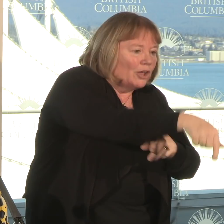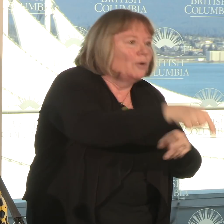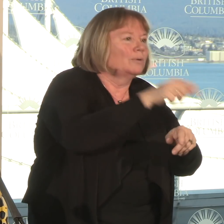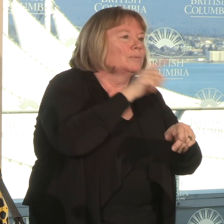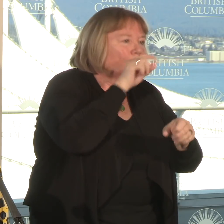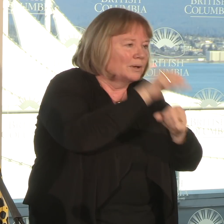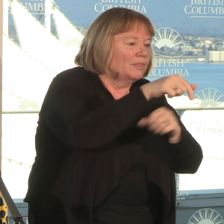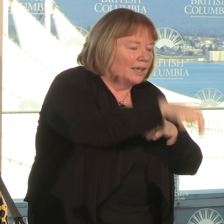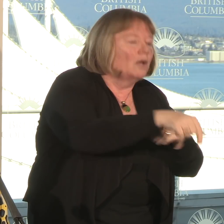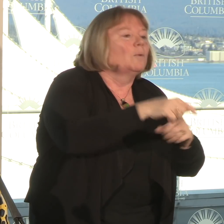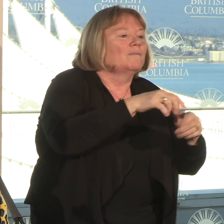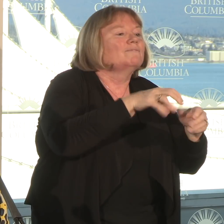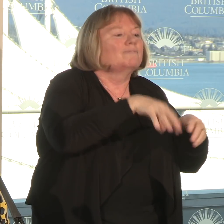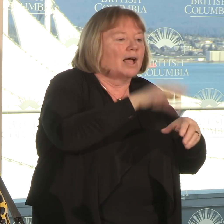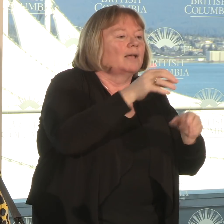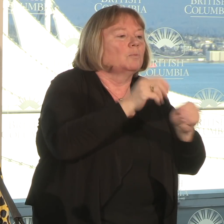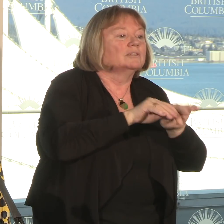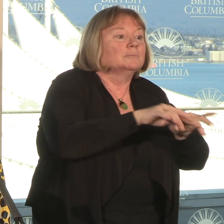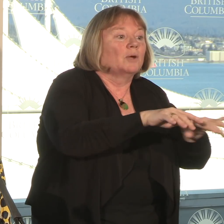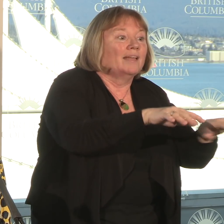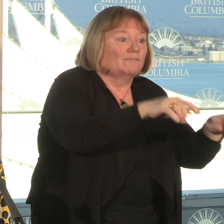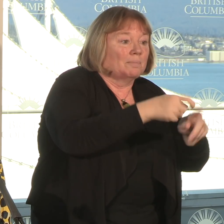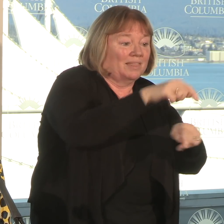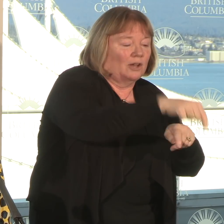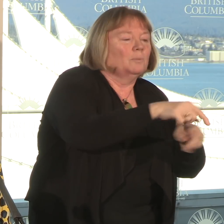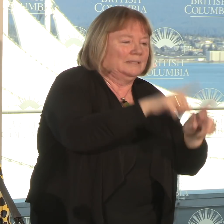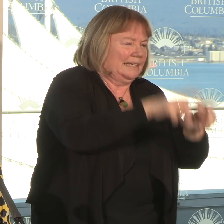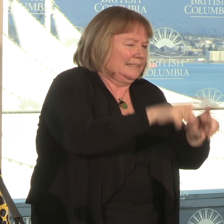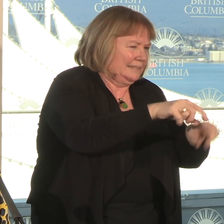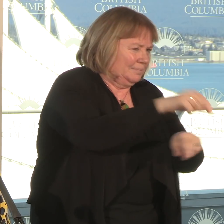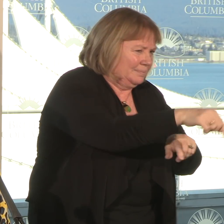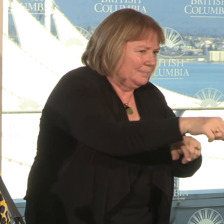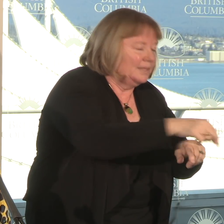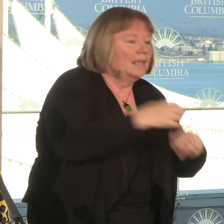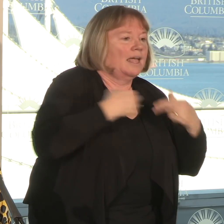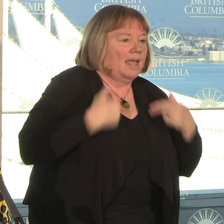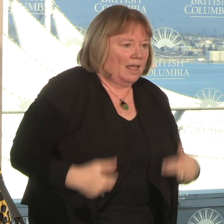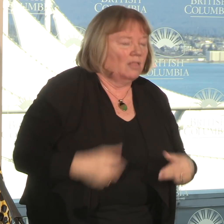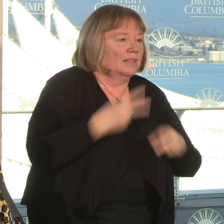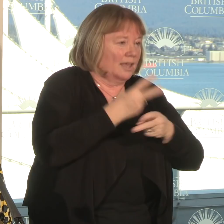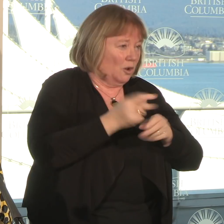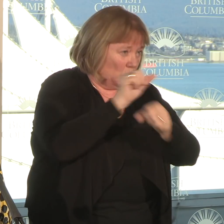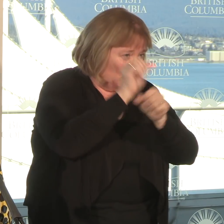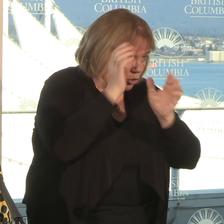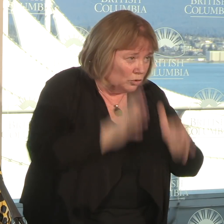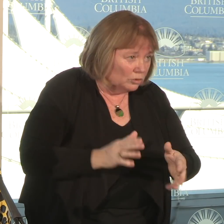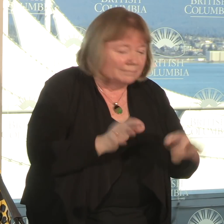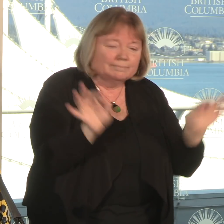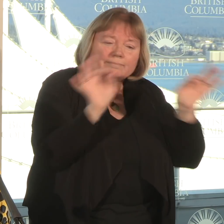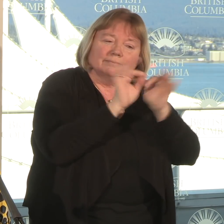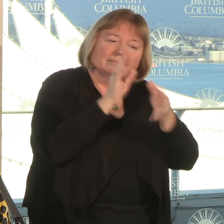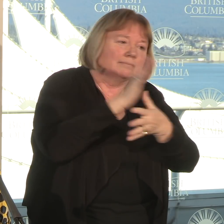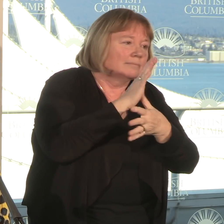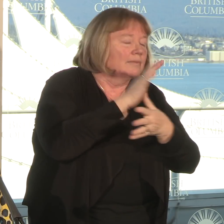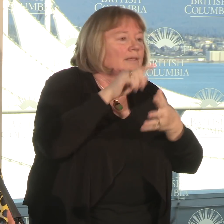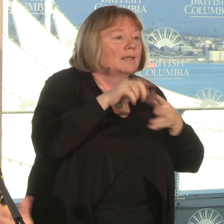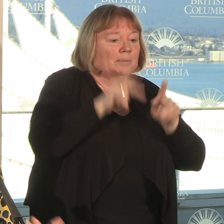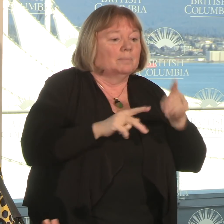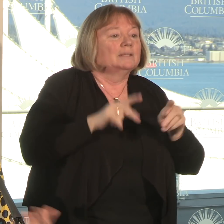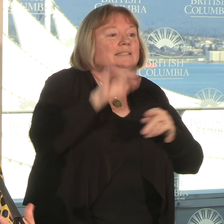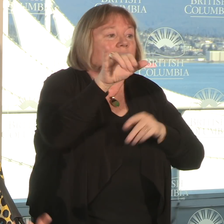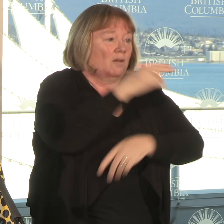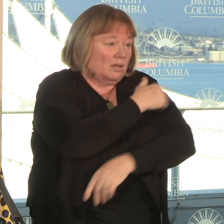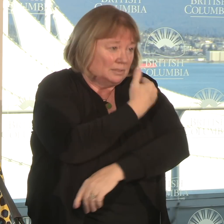is spreading in our community. Healthcare workers, importantly, people who are in hospital and we need